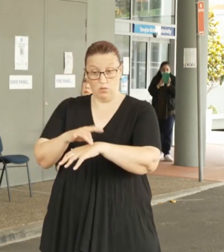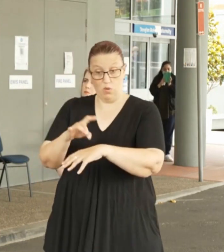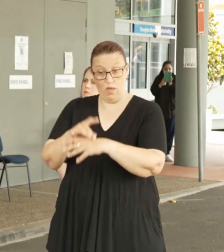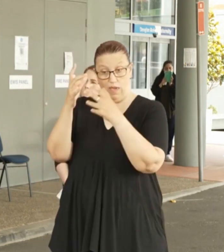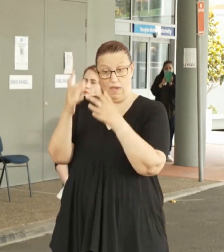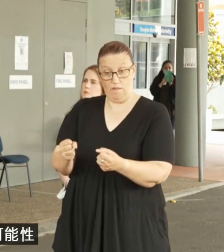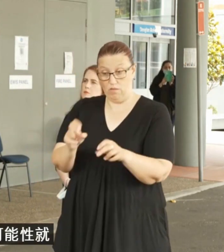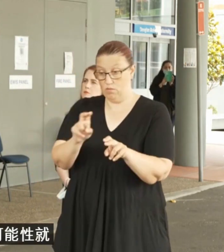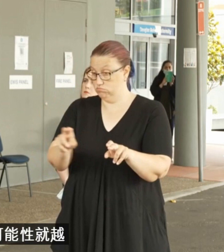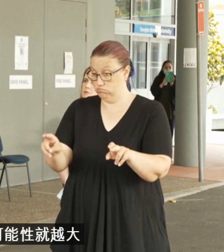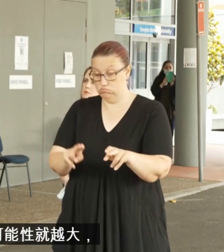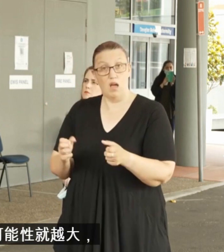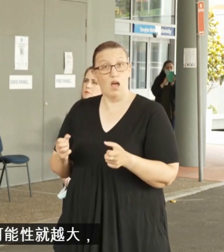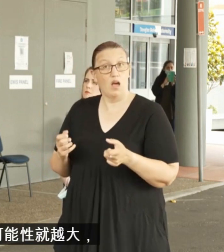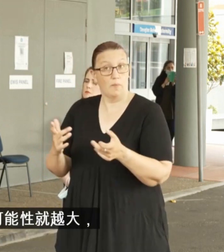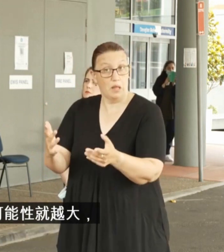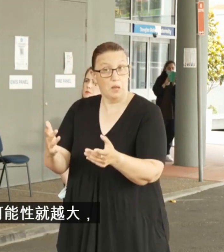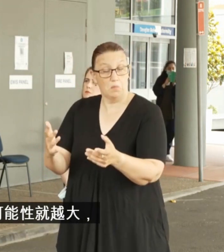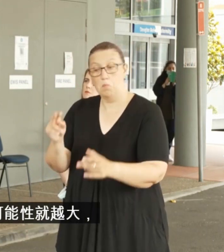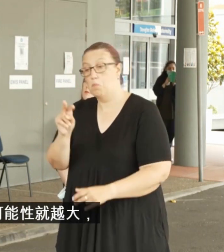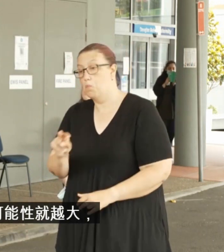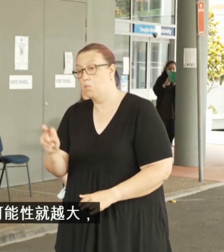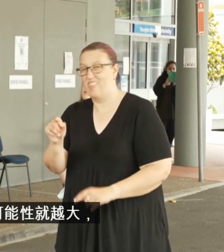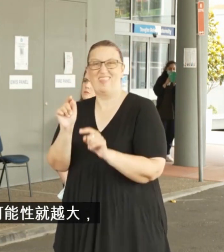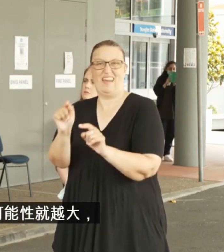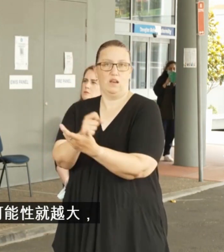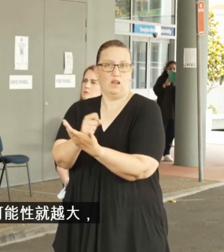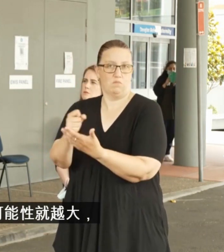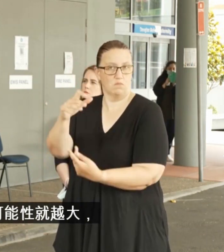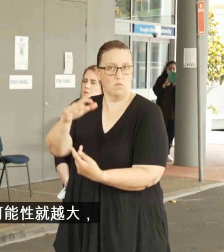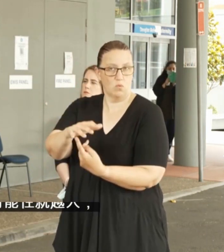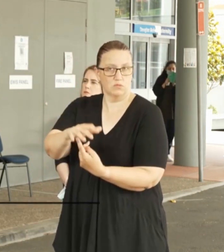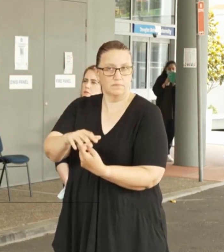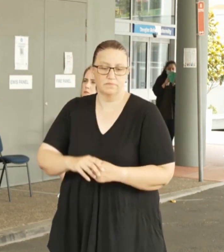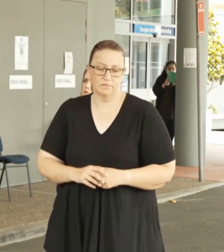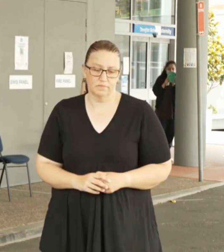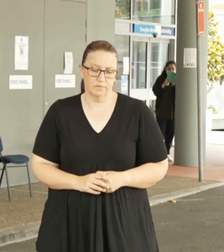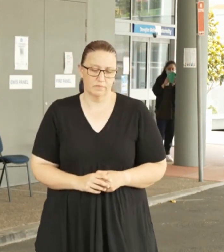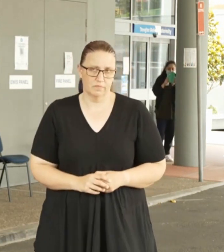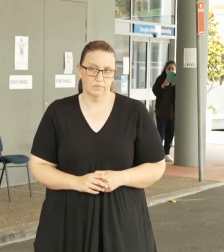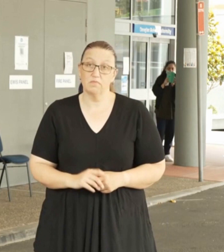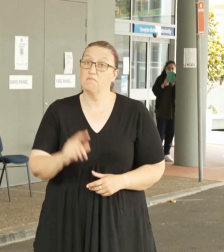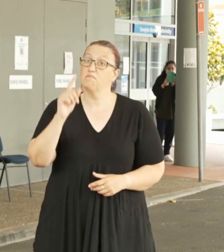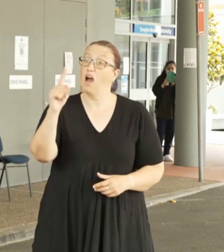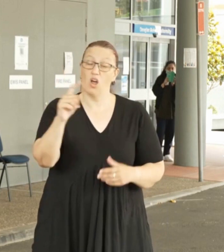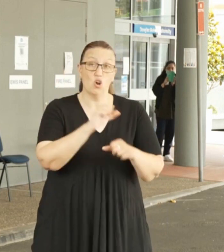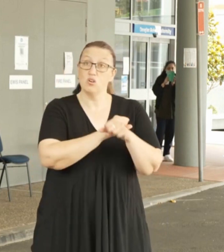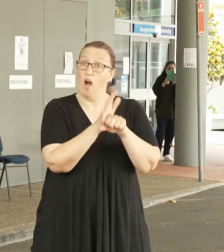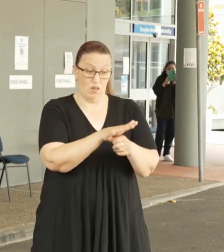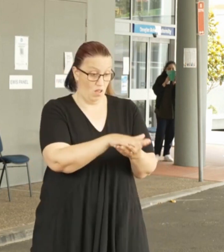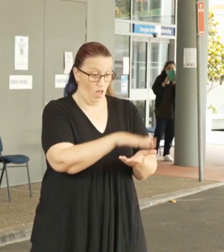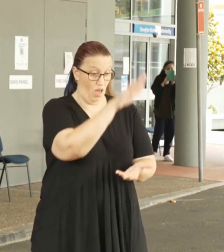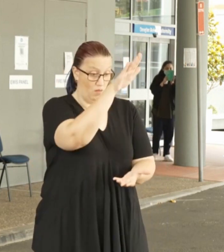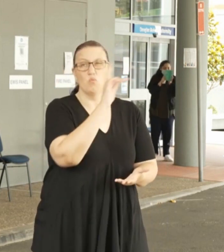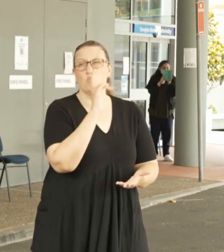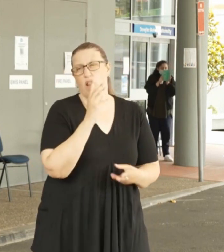have, the more likely there are to be hospital admissions. But we're also not entirely certain at this point, no one in the world is entirely